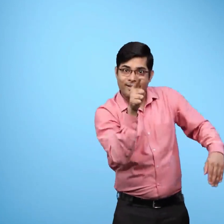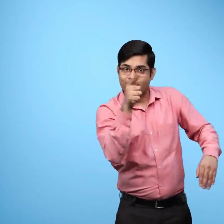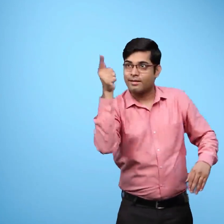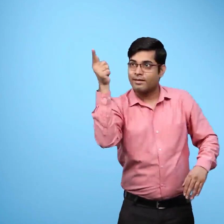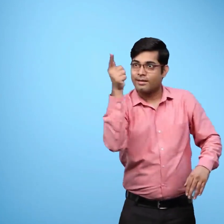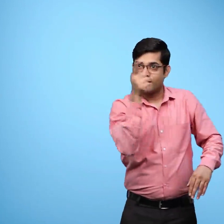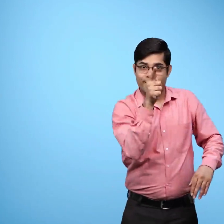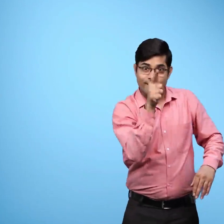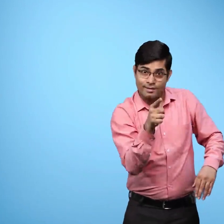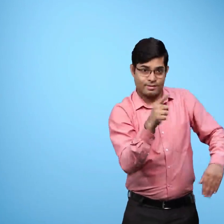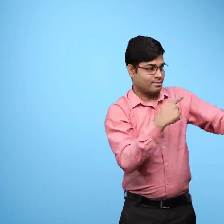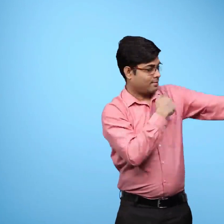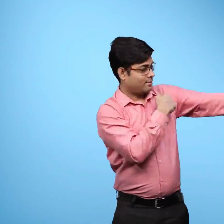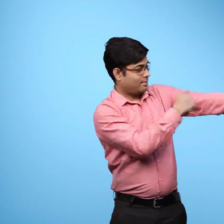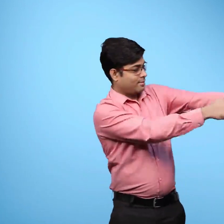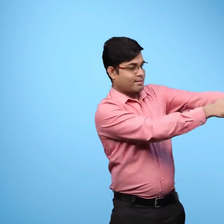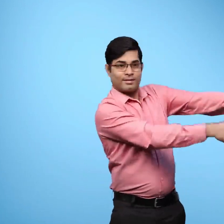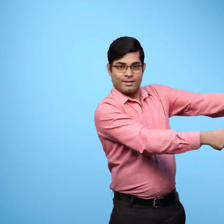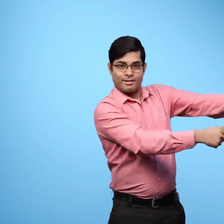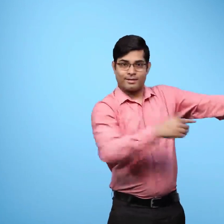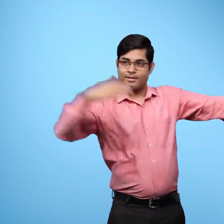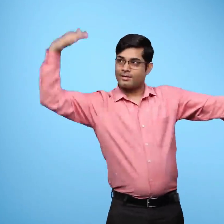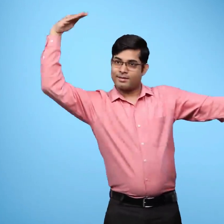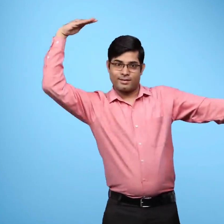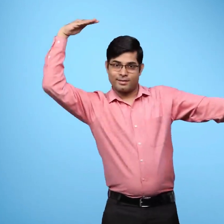and hand is bent at the wrist towards ground.